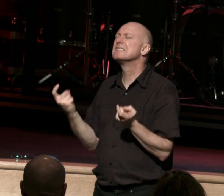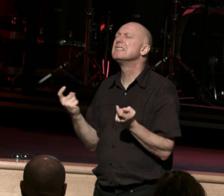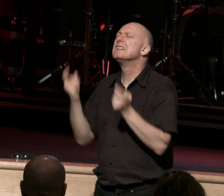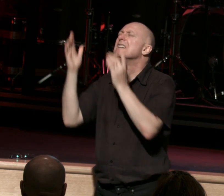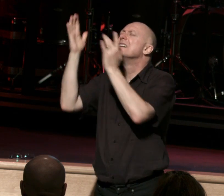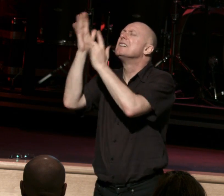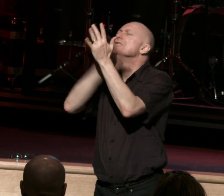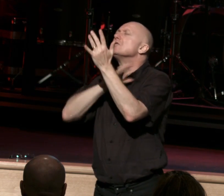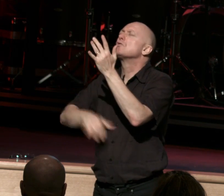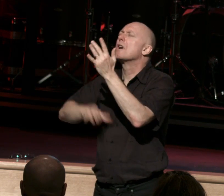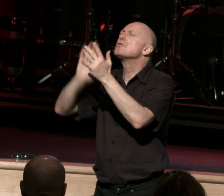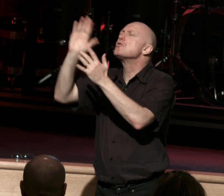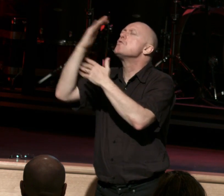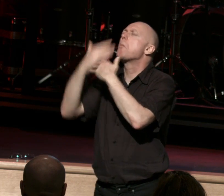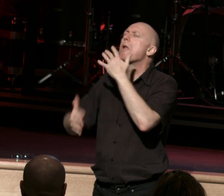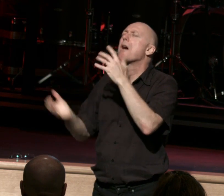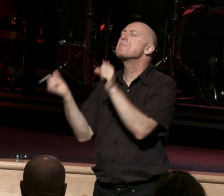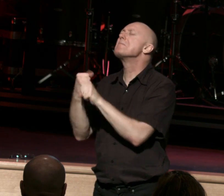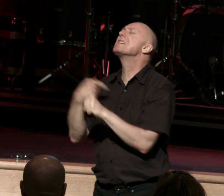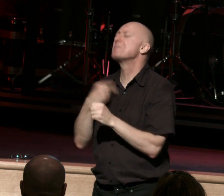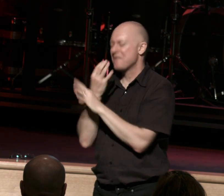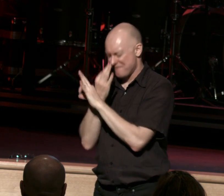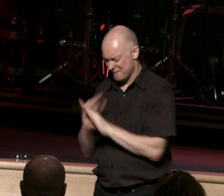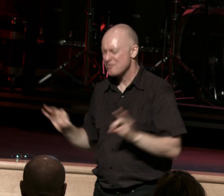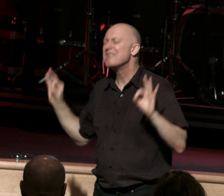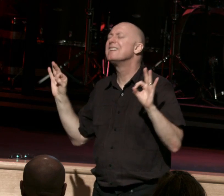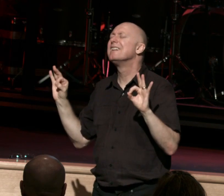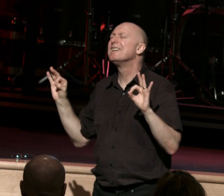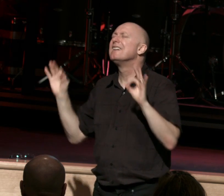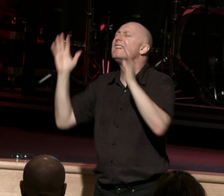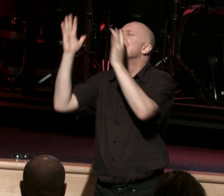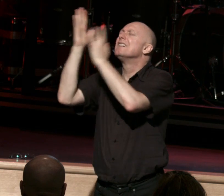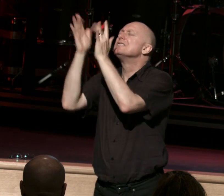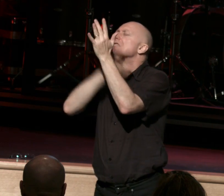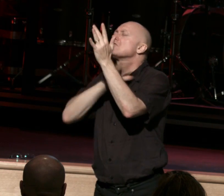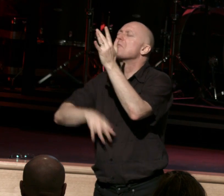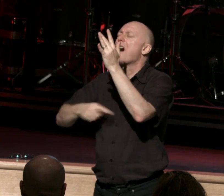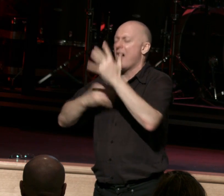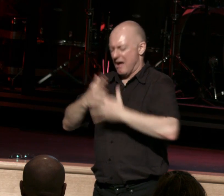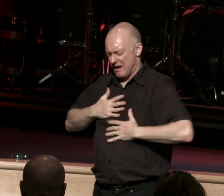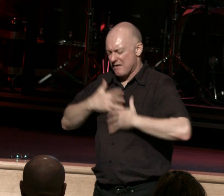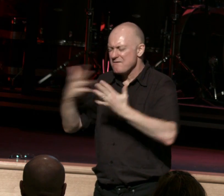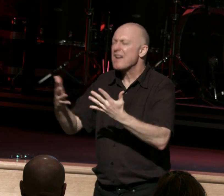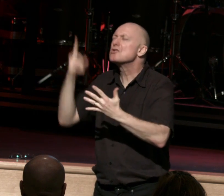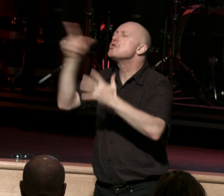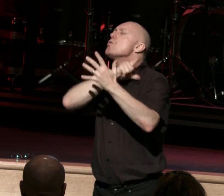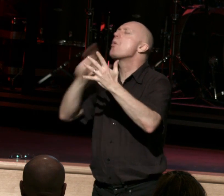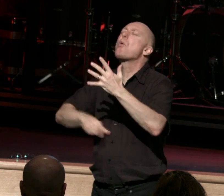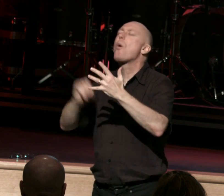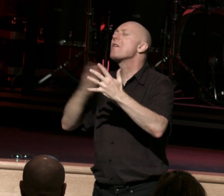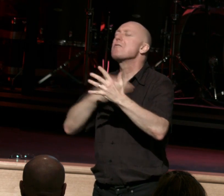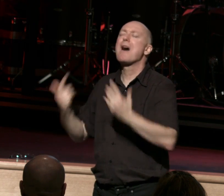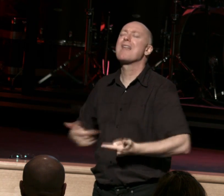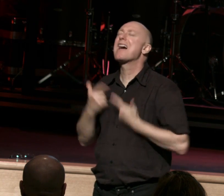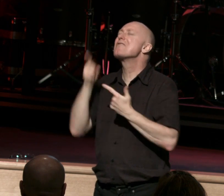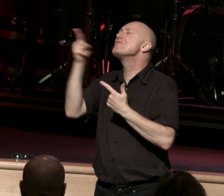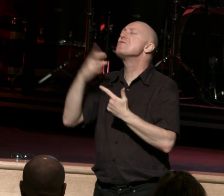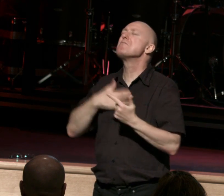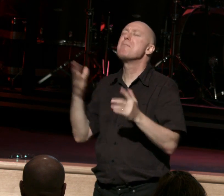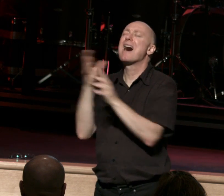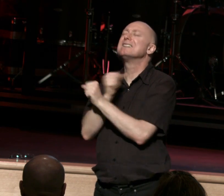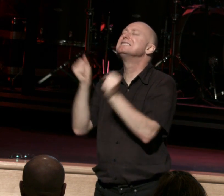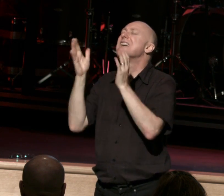sins. Jesus Christ, your blood is what sets me free. Jesus Christ, I confess that you are Lord of my life and